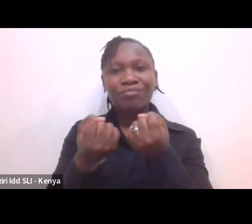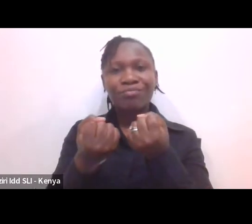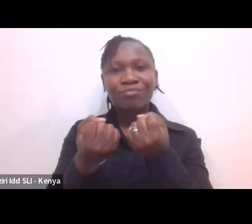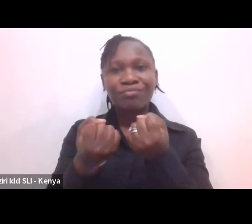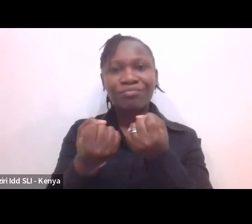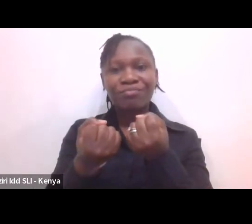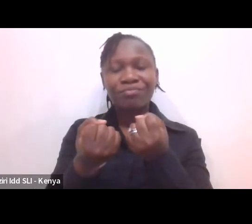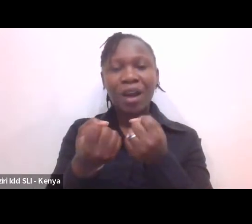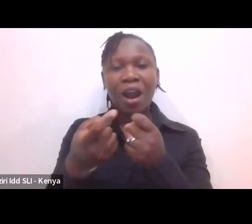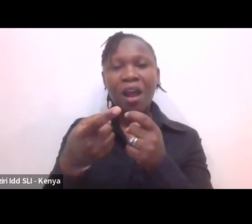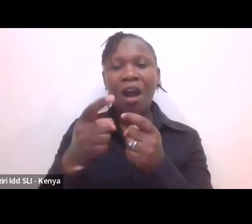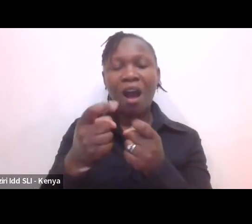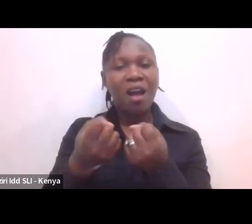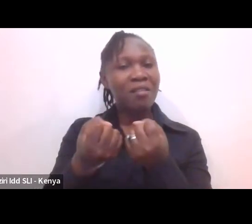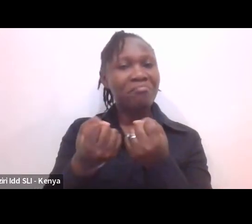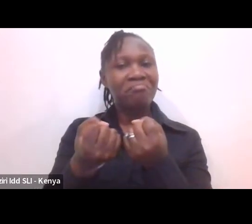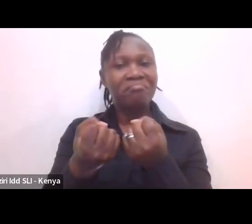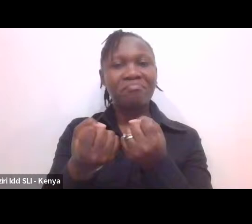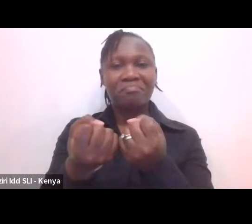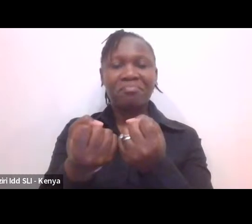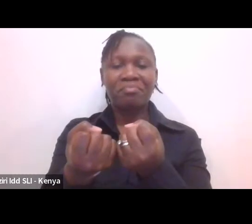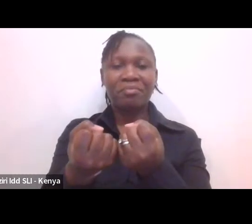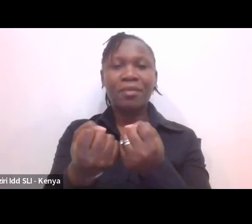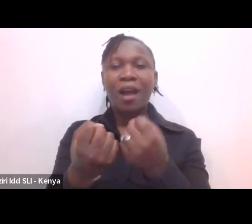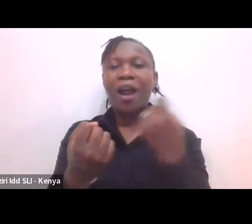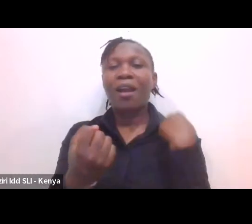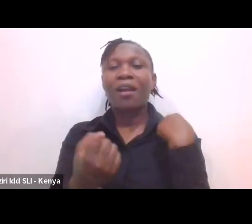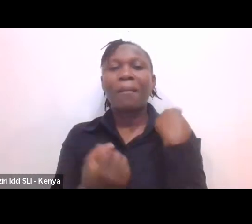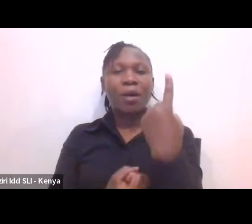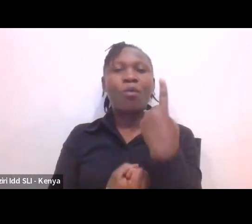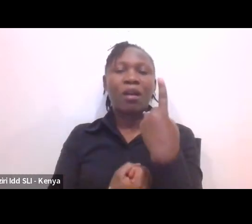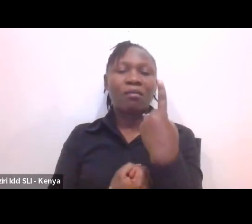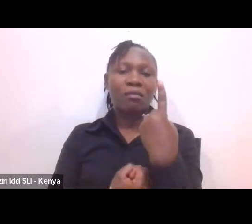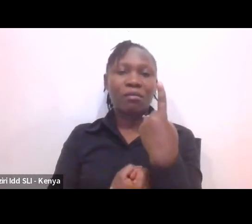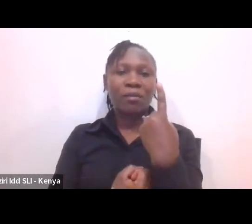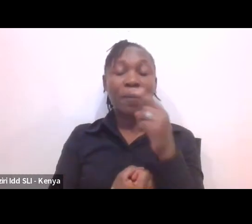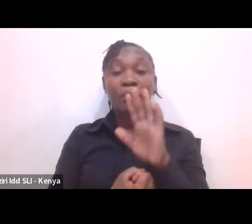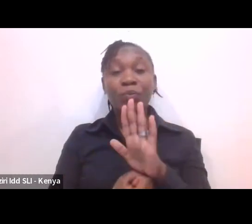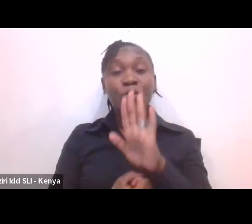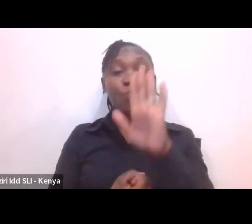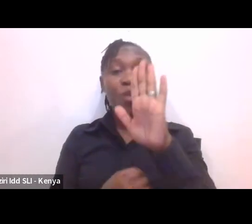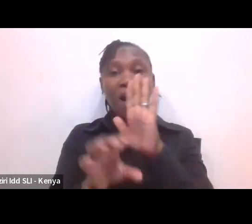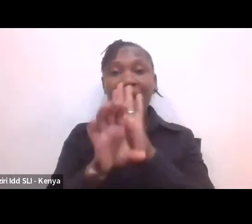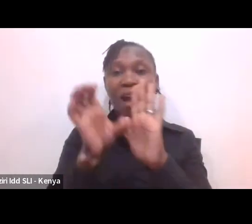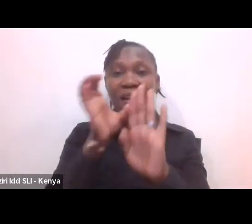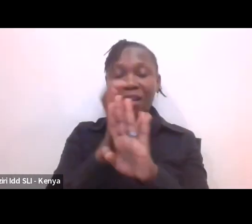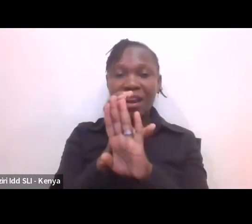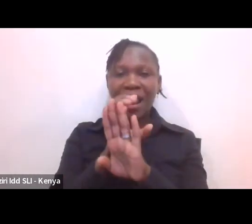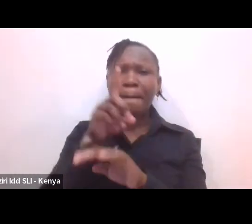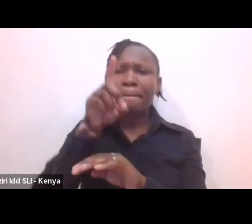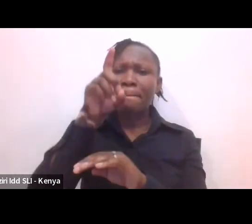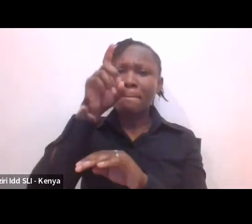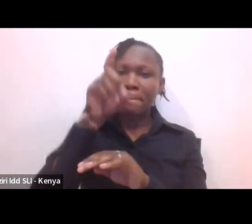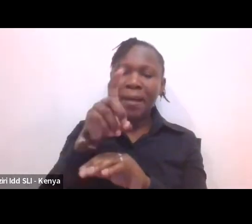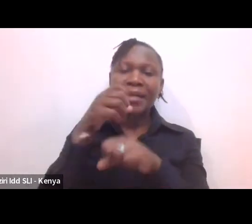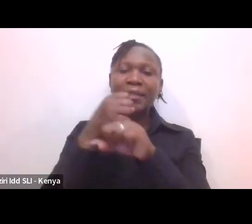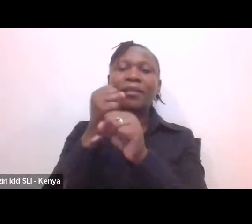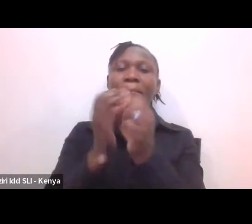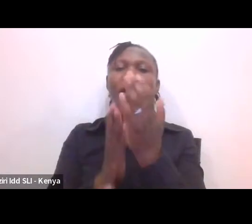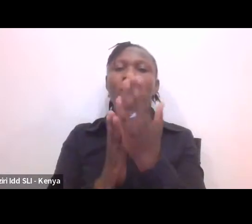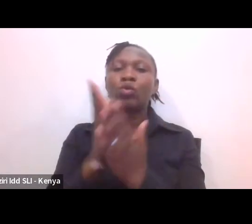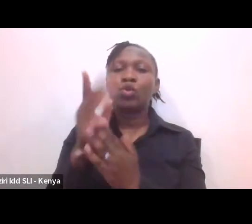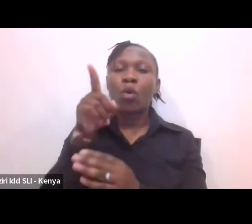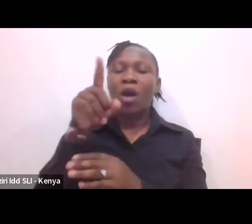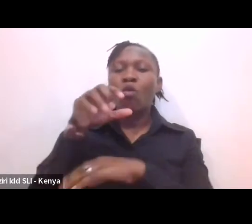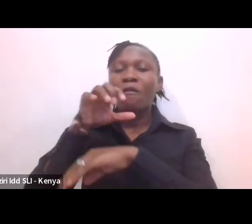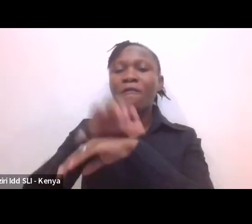So here's principle number one. Your curriculum must ensure that you find the